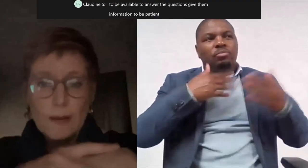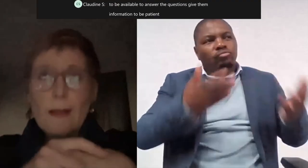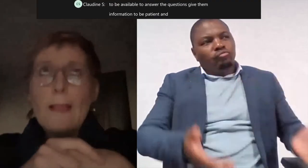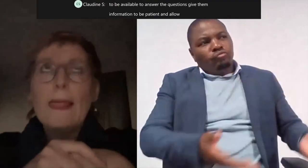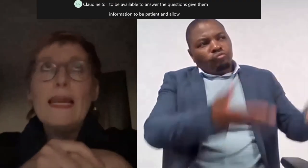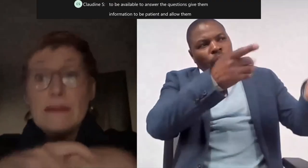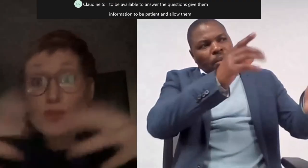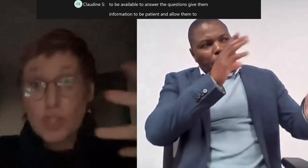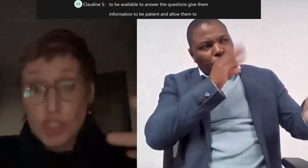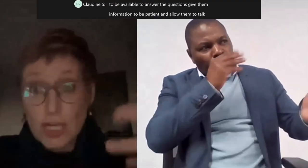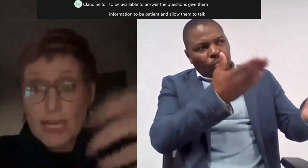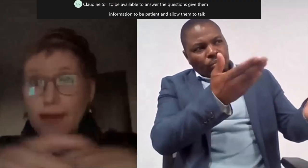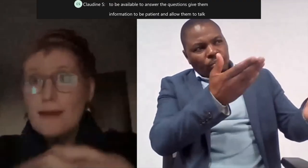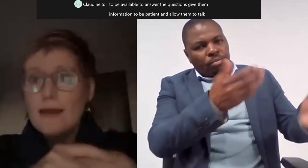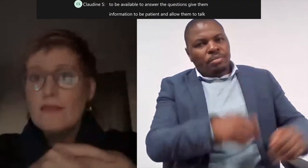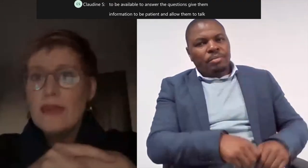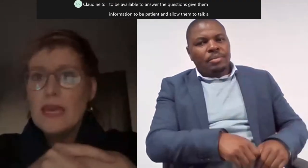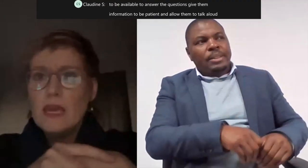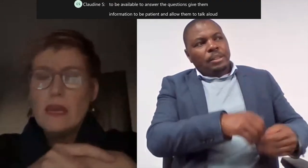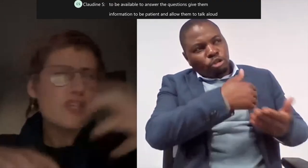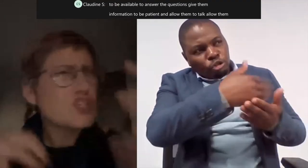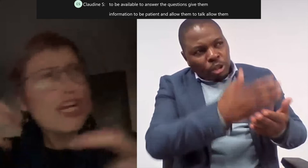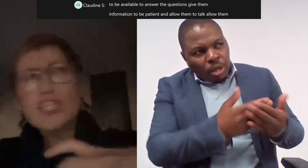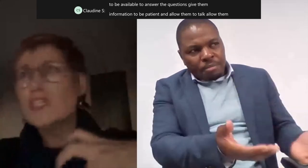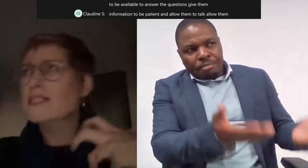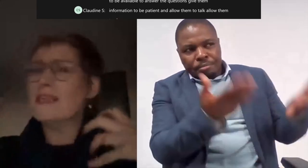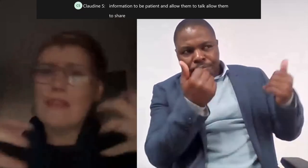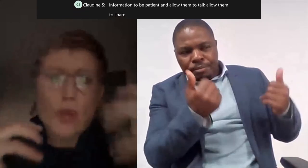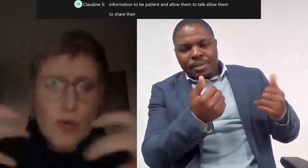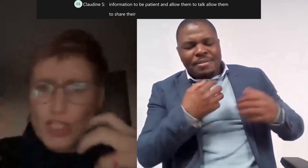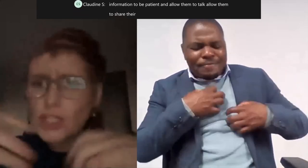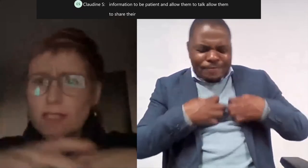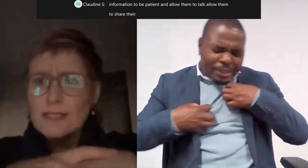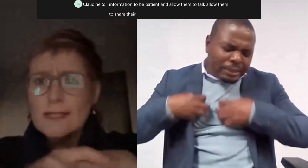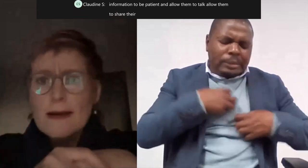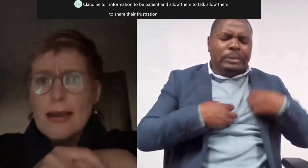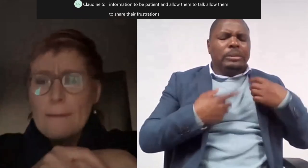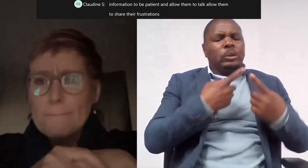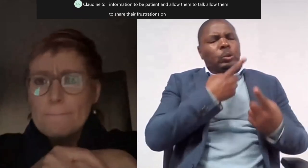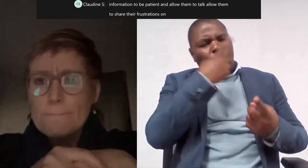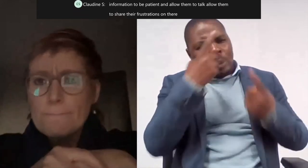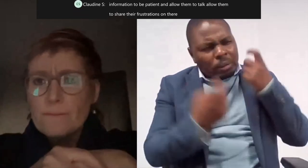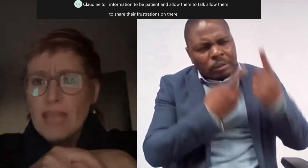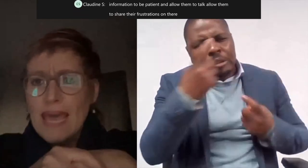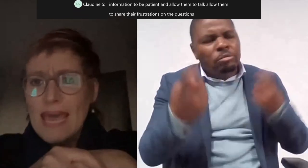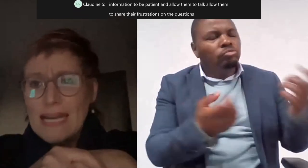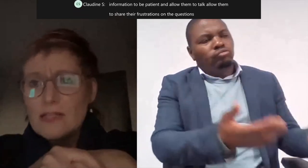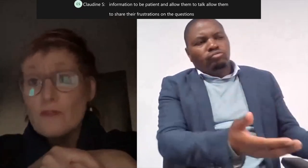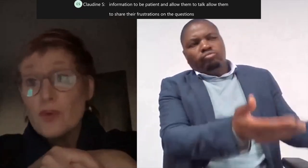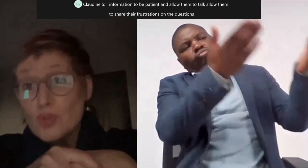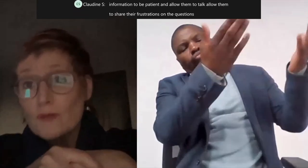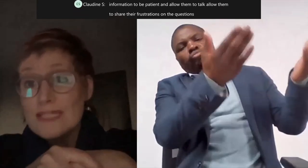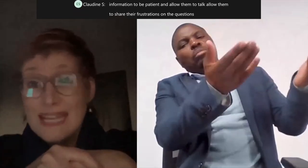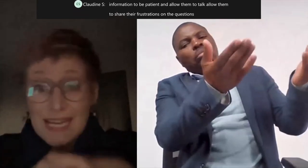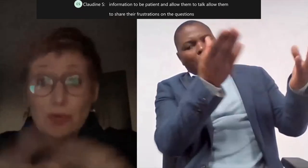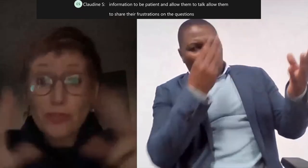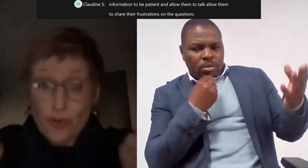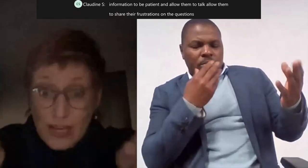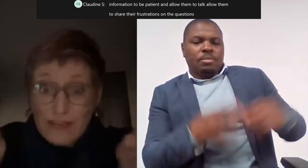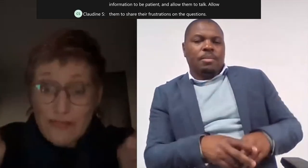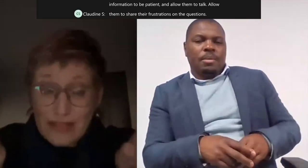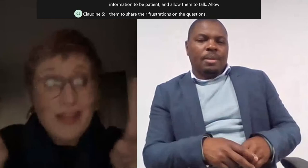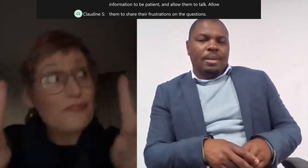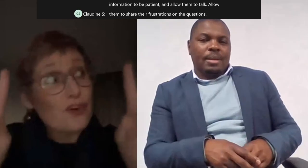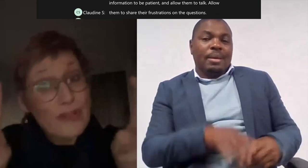talk. Allow them to share their frustrations and their questions. And of course, dealing